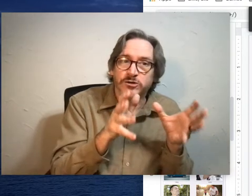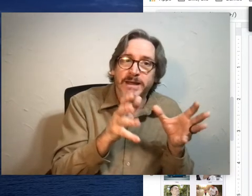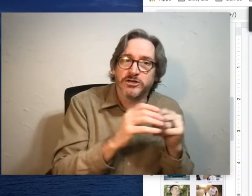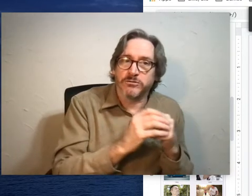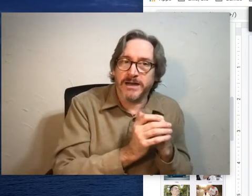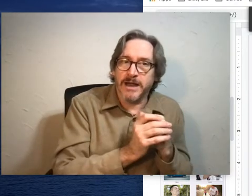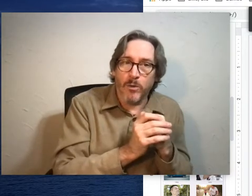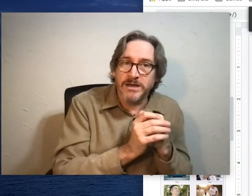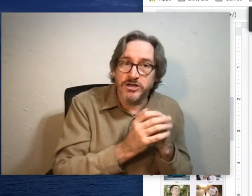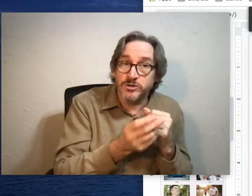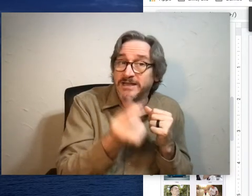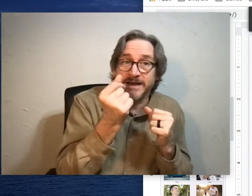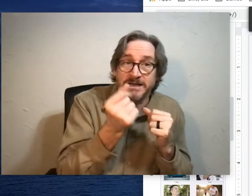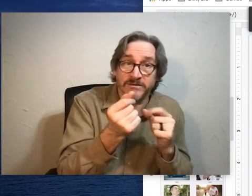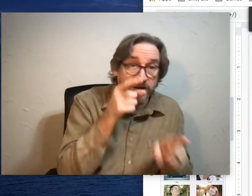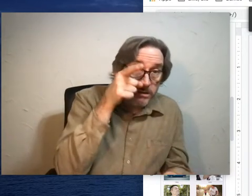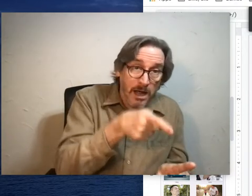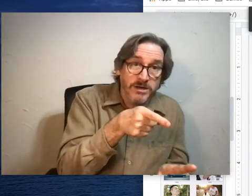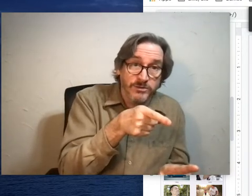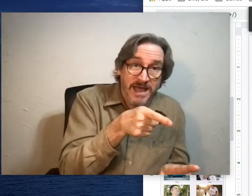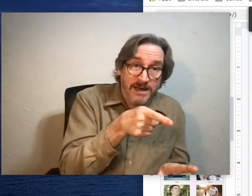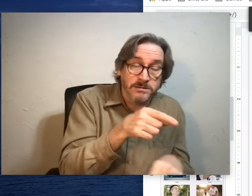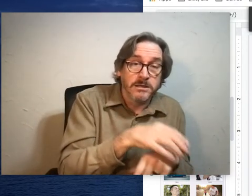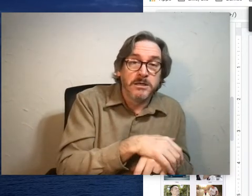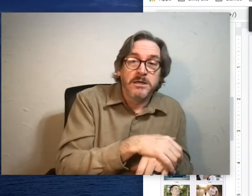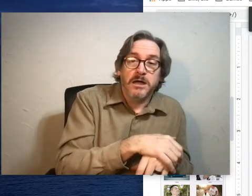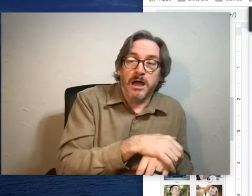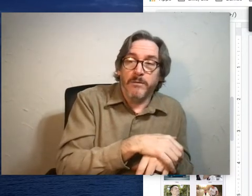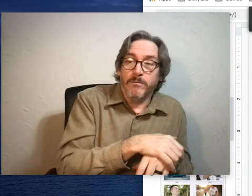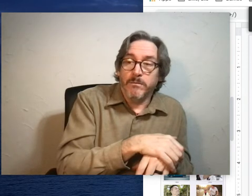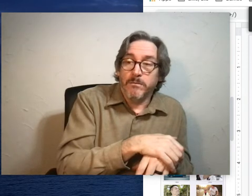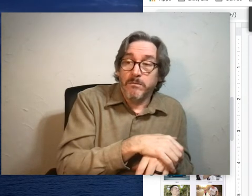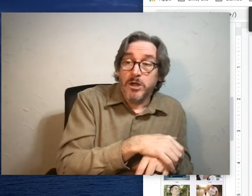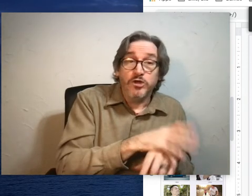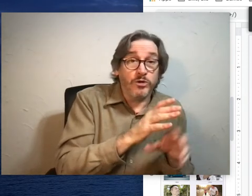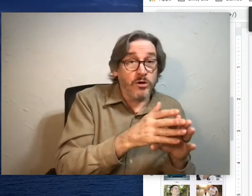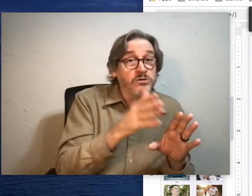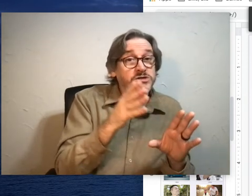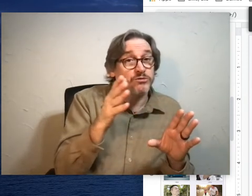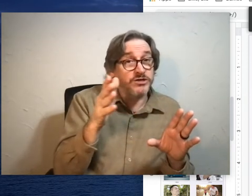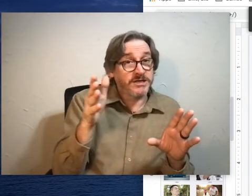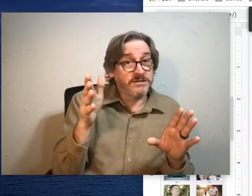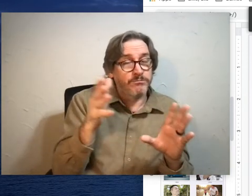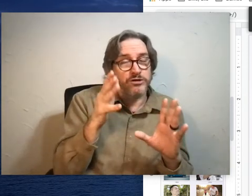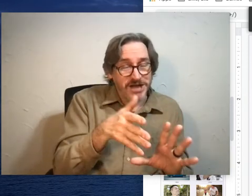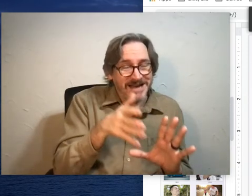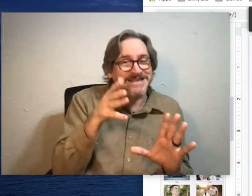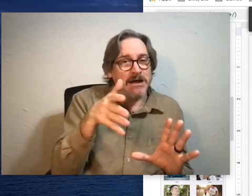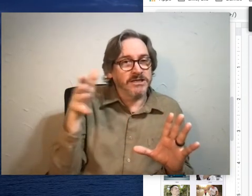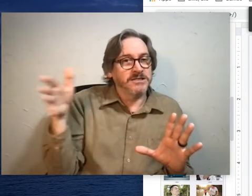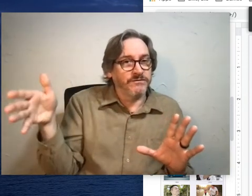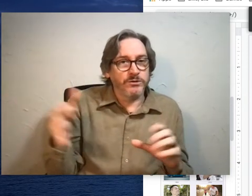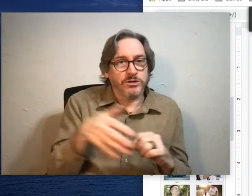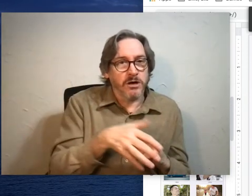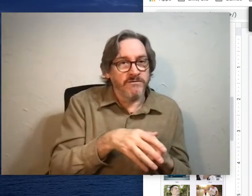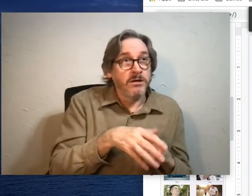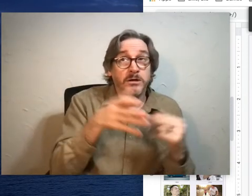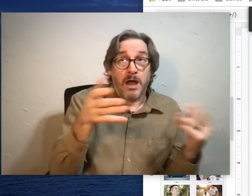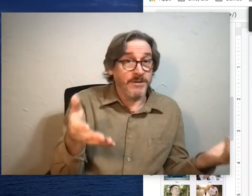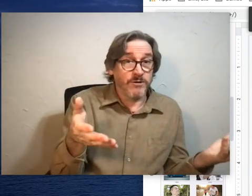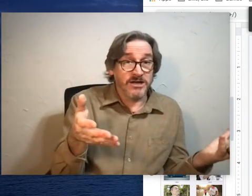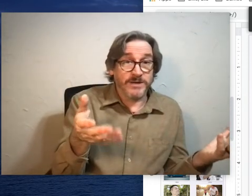is your major right now? When did you get that idea of, I want to do that? You can also project out into the future